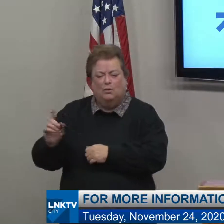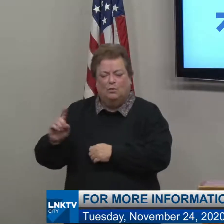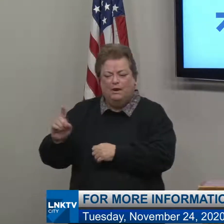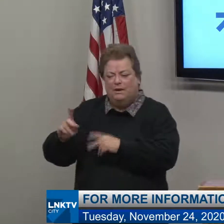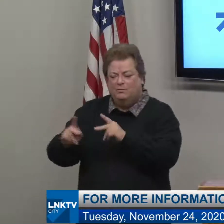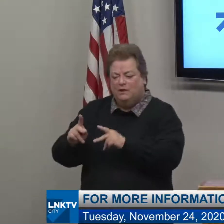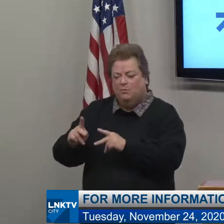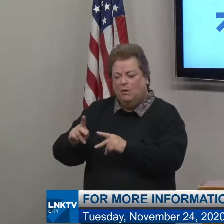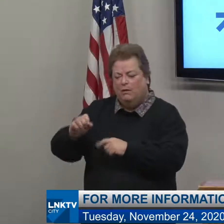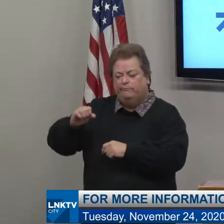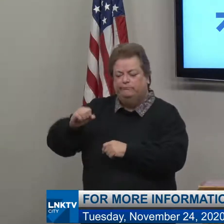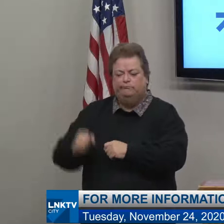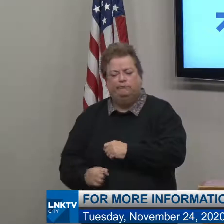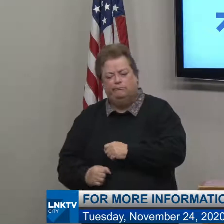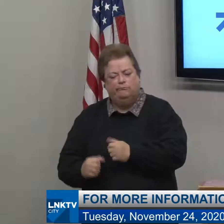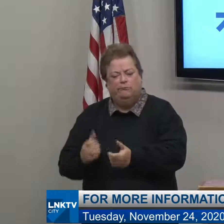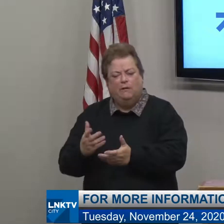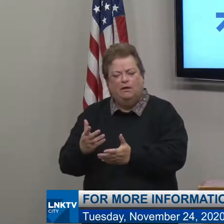let their guard down.